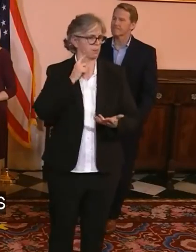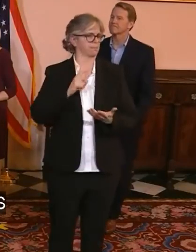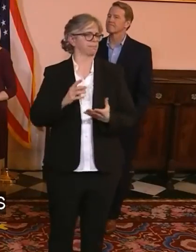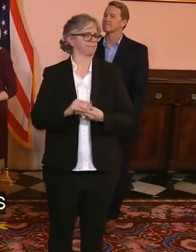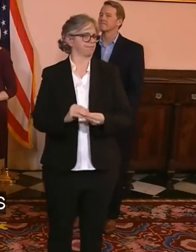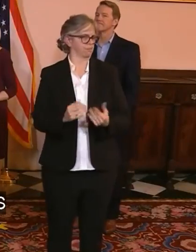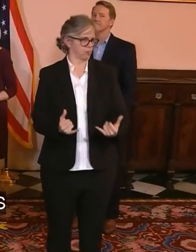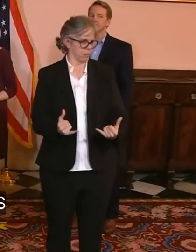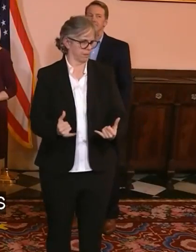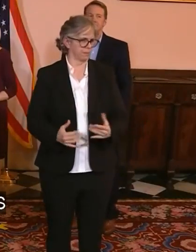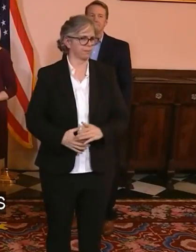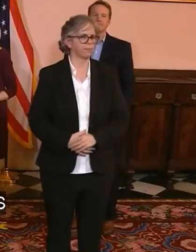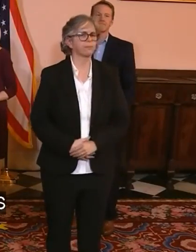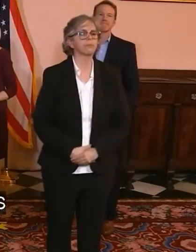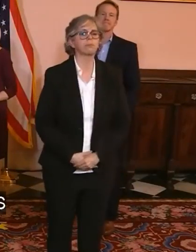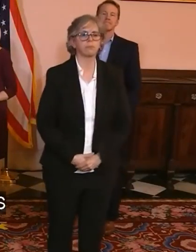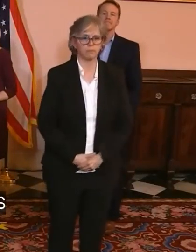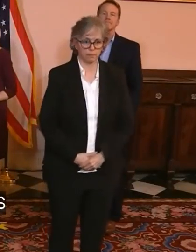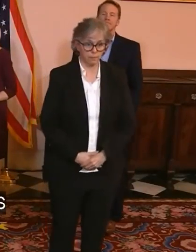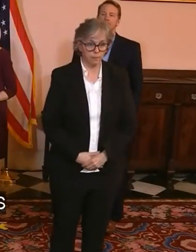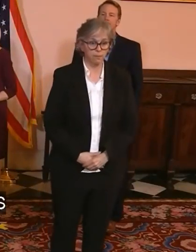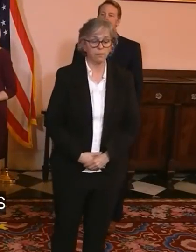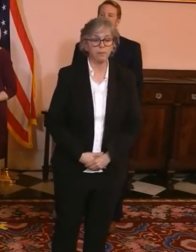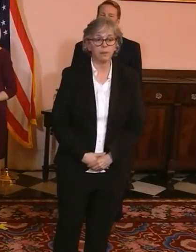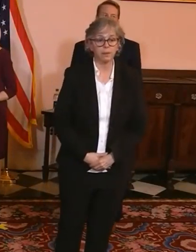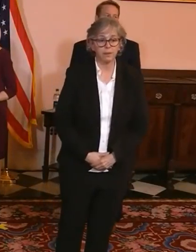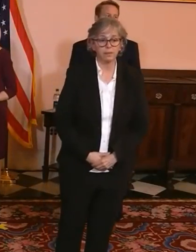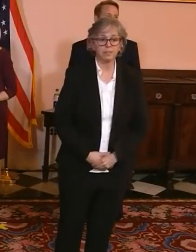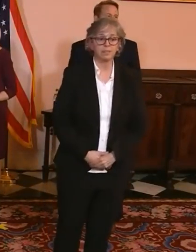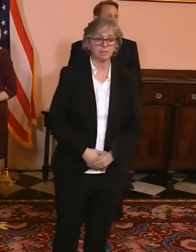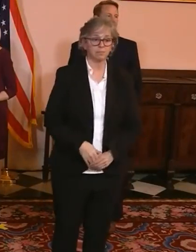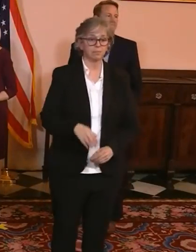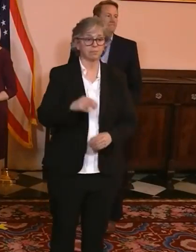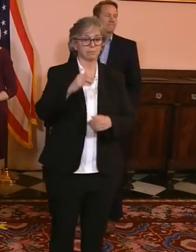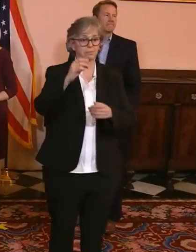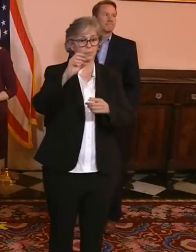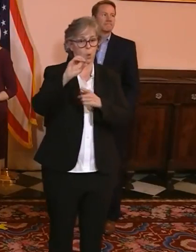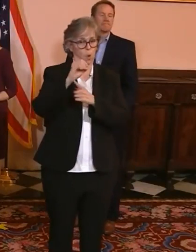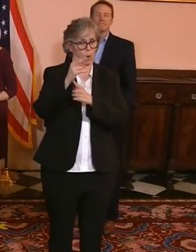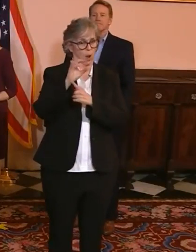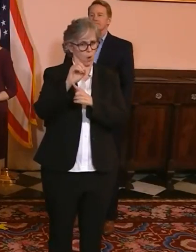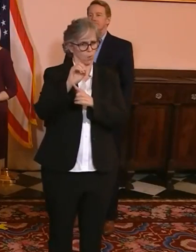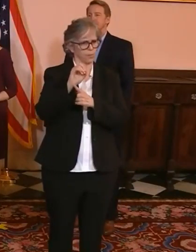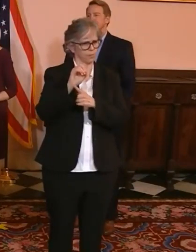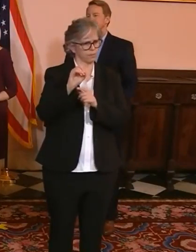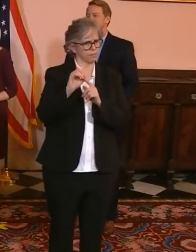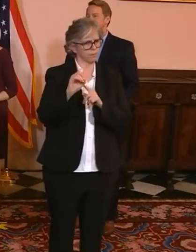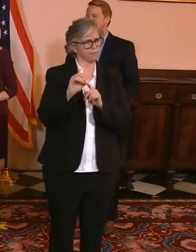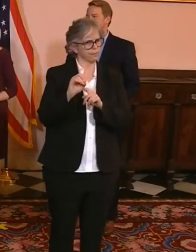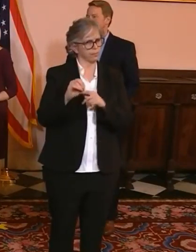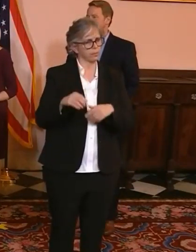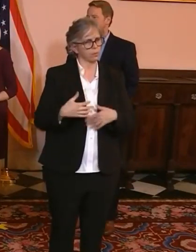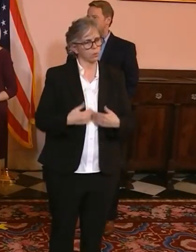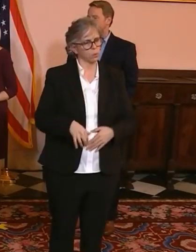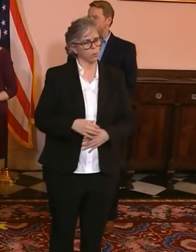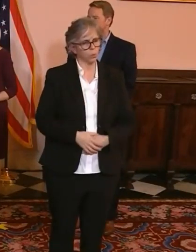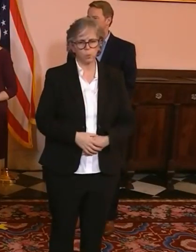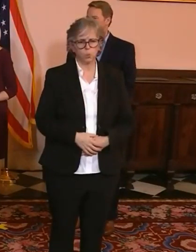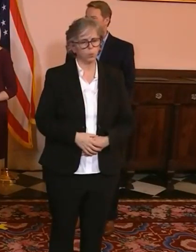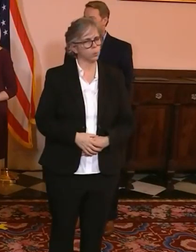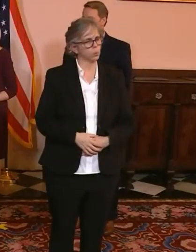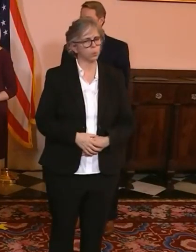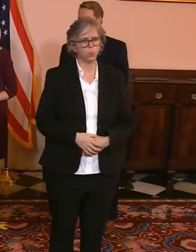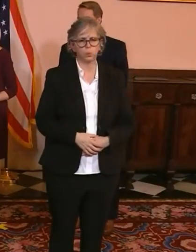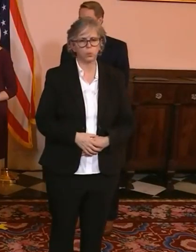Let me tell you a little bit about Ohio, and I say this because it's so important. We states need to